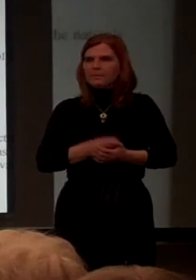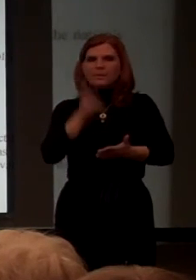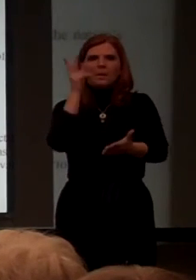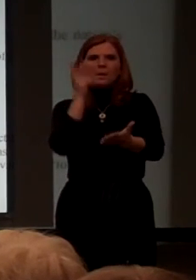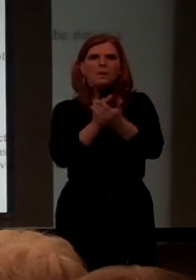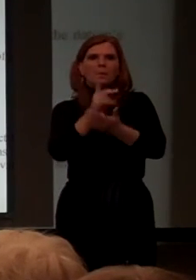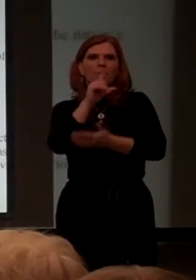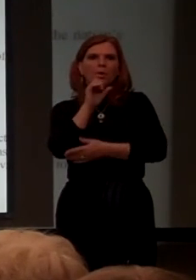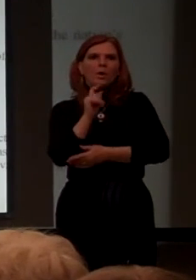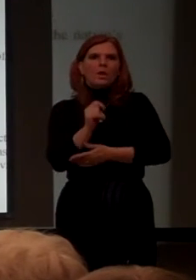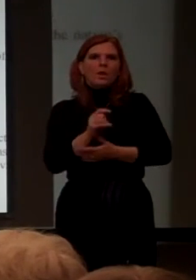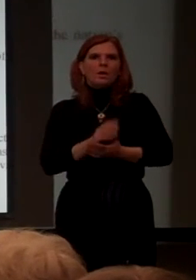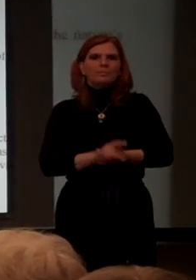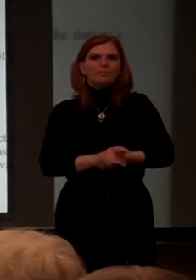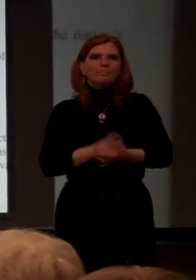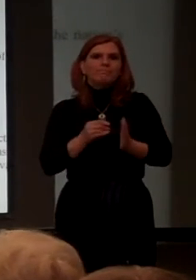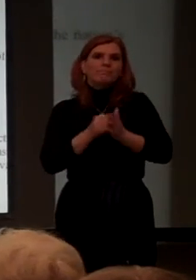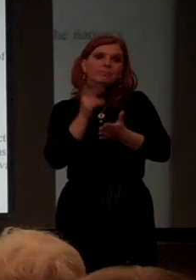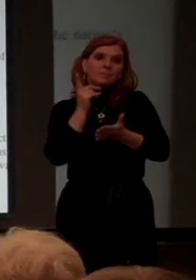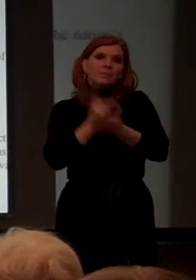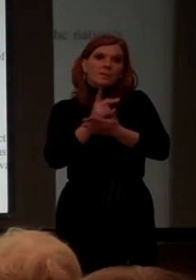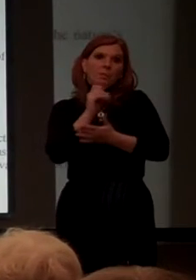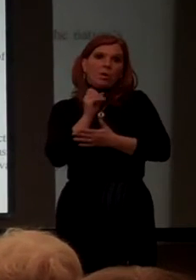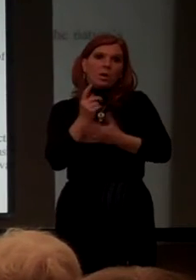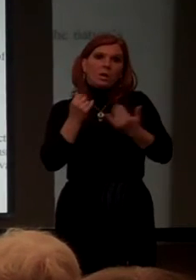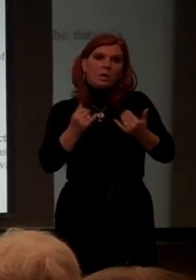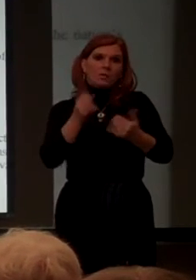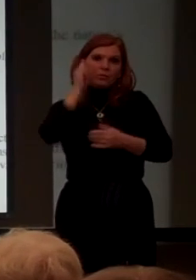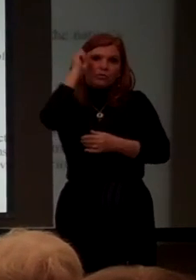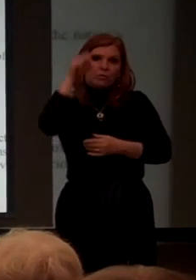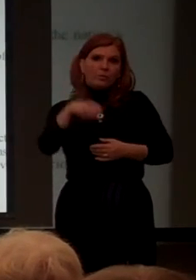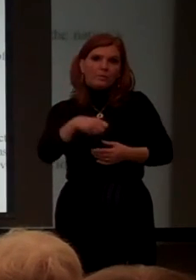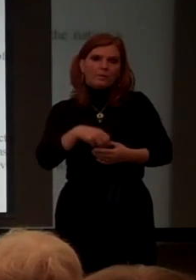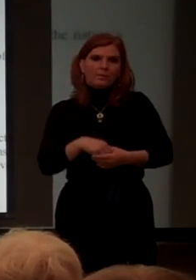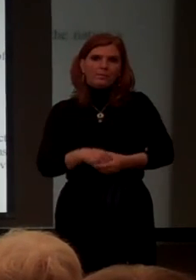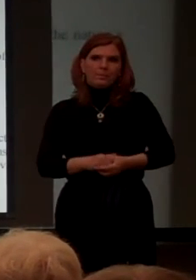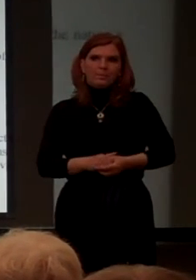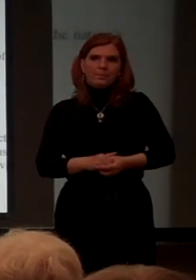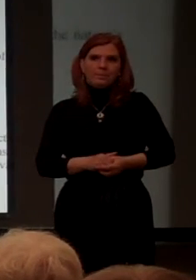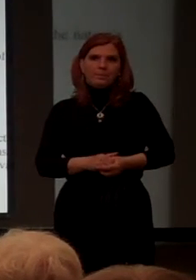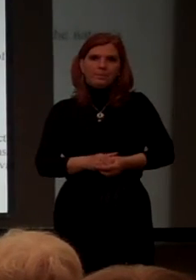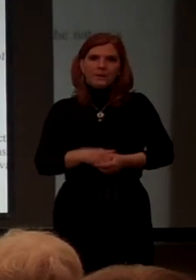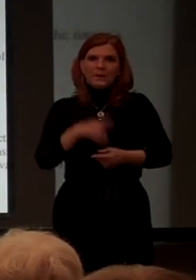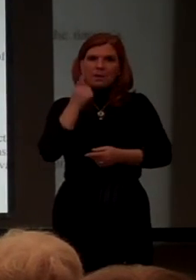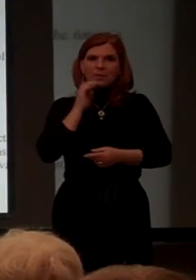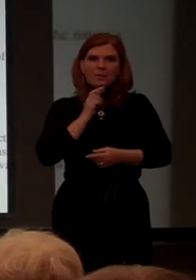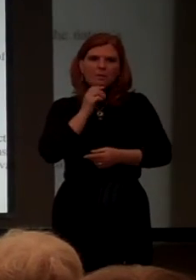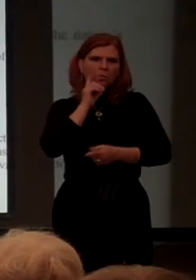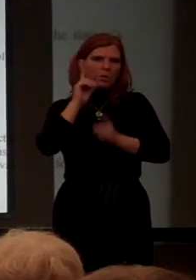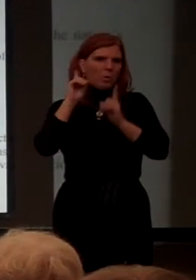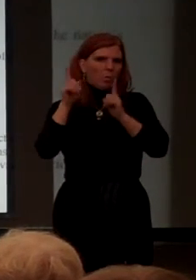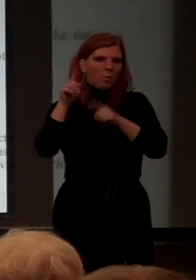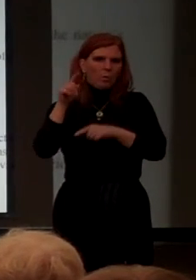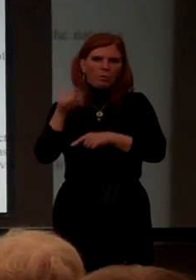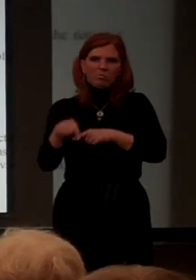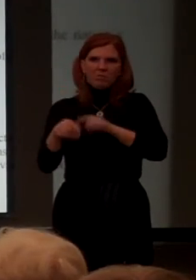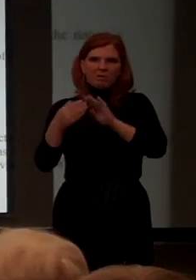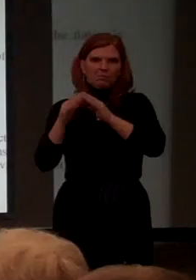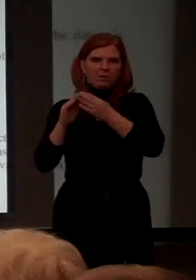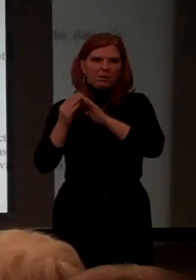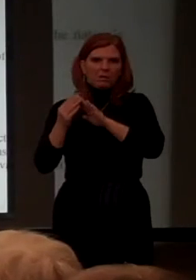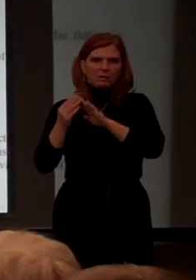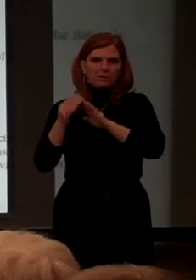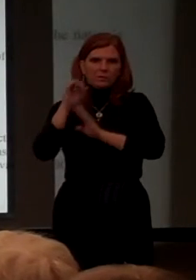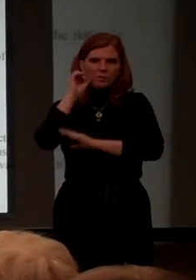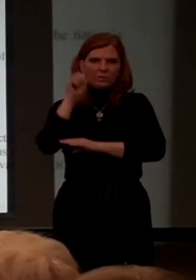Parking lot. It's a parking lot. There's nothing in downtown Steubenville. Okay? Because we don't go downtown Steubenville. Now,